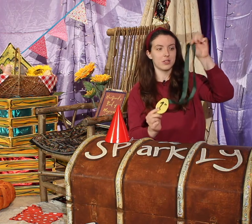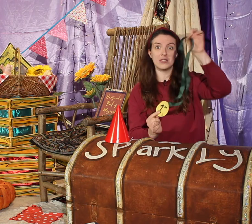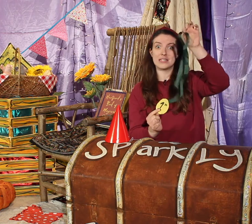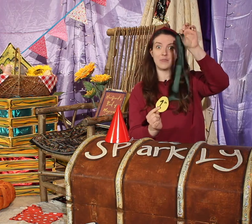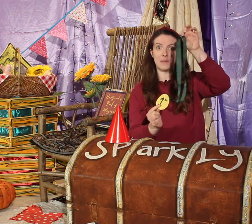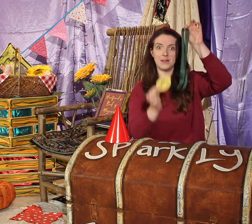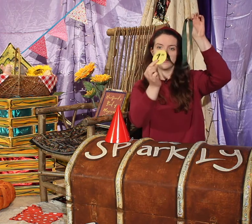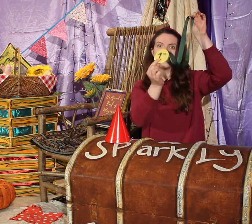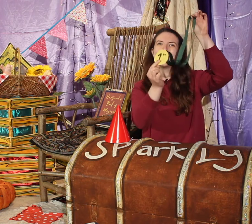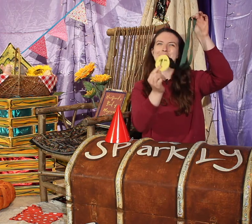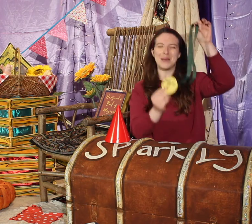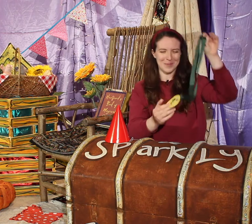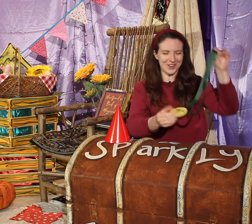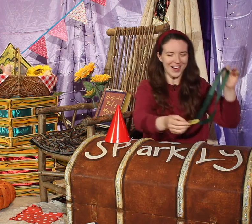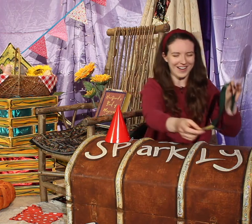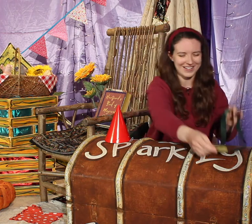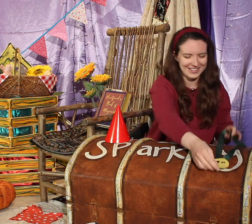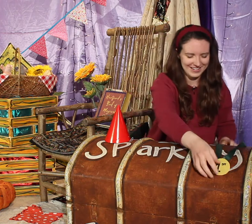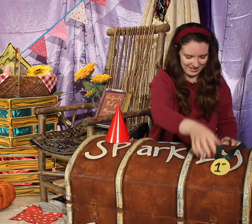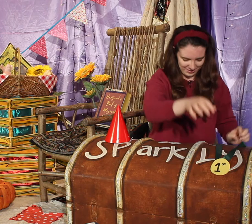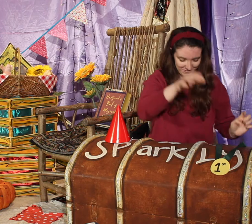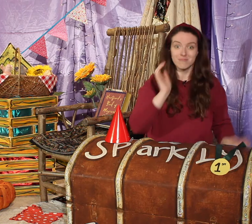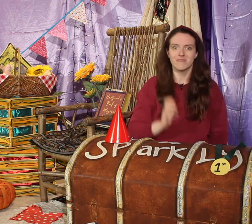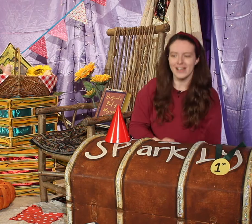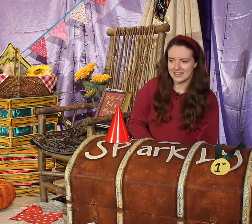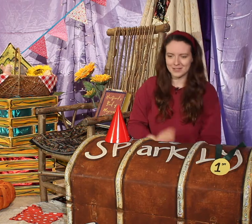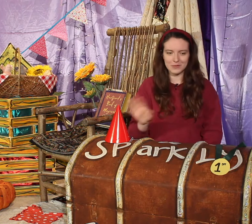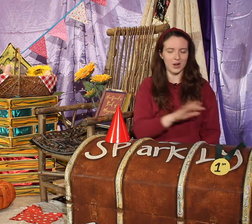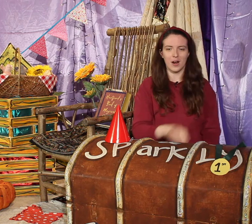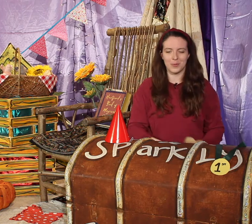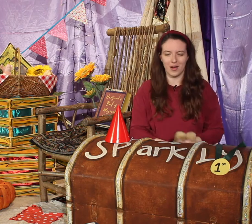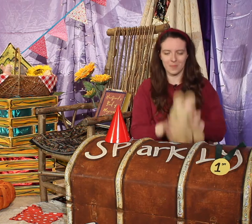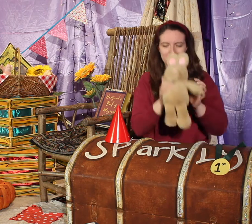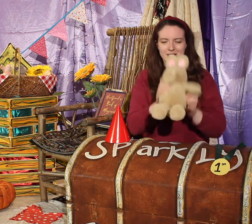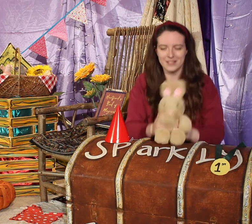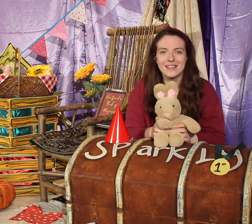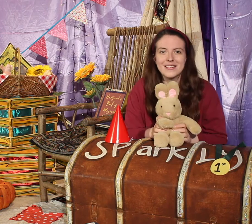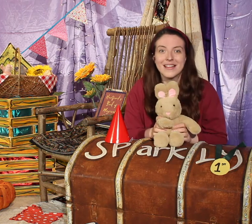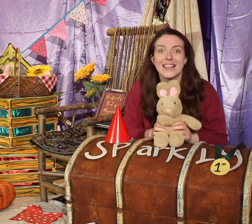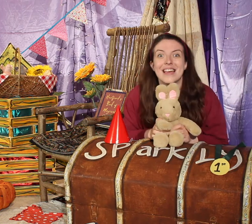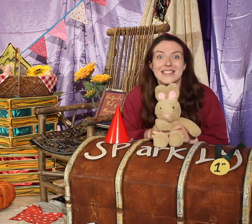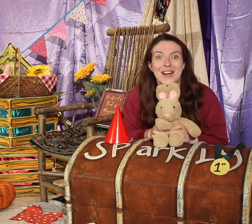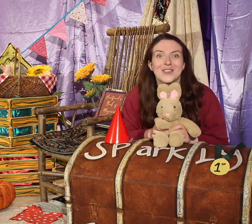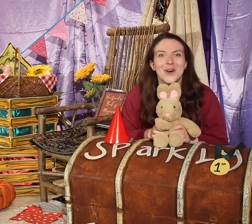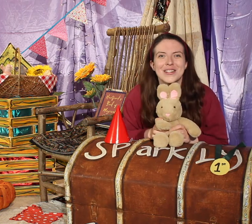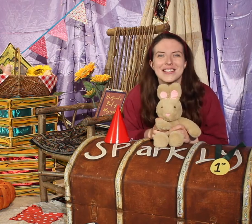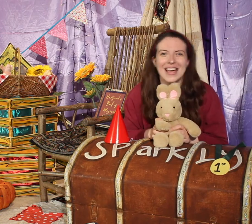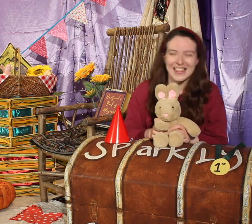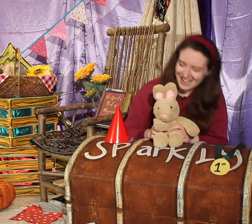using some ribbon and some paper or card. Right, we've got our props. Let's start Tortoise and the